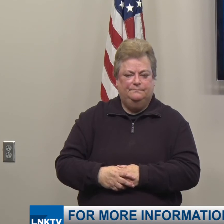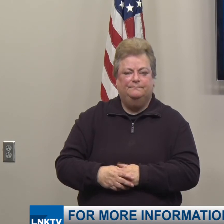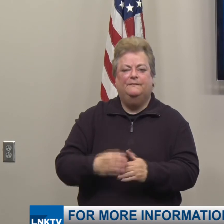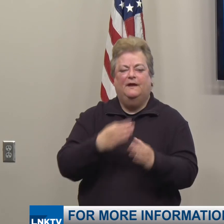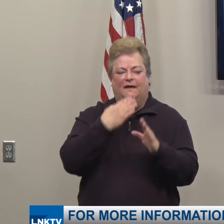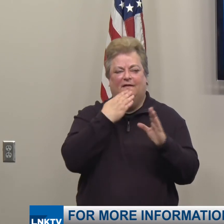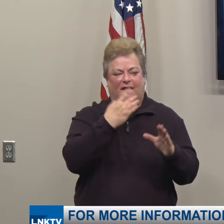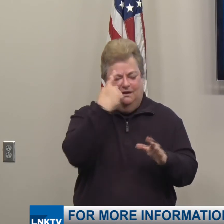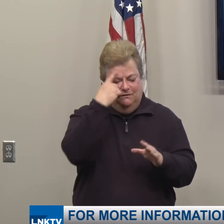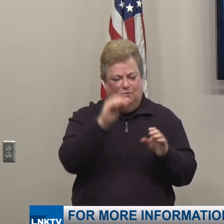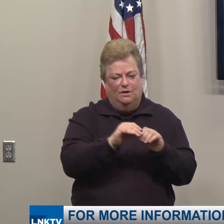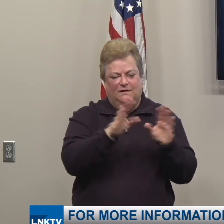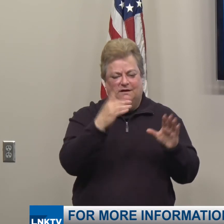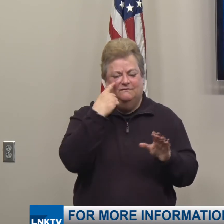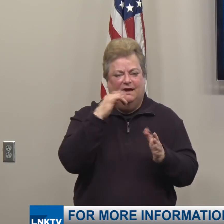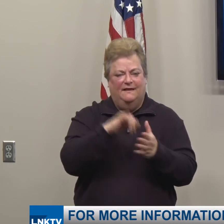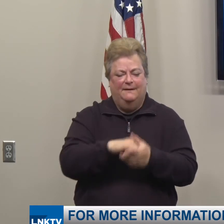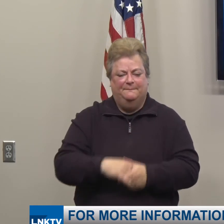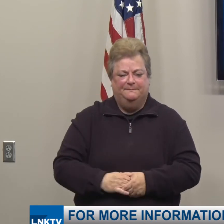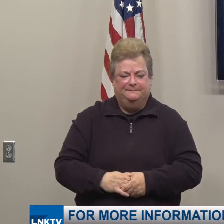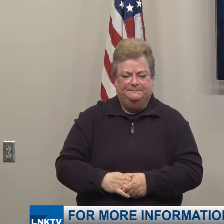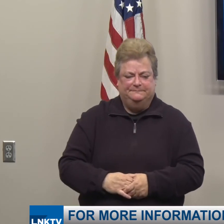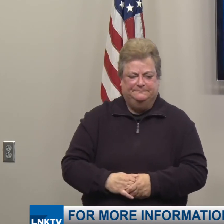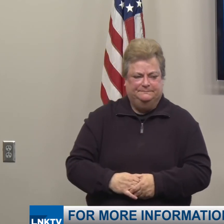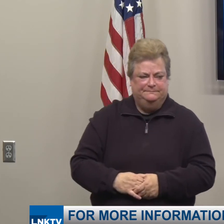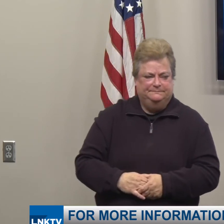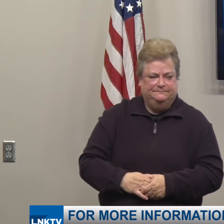Thank you for that clarification, Mayor. Mm-hmm.